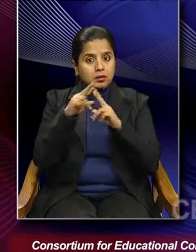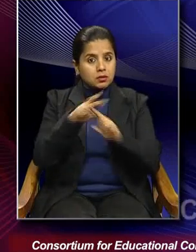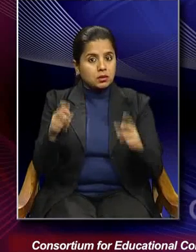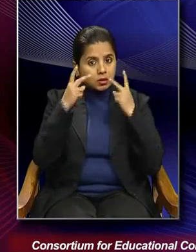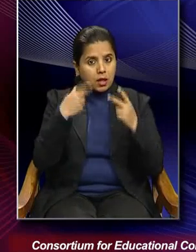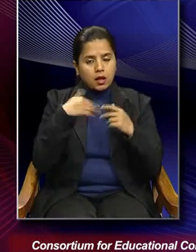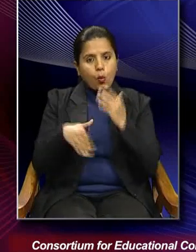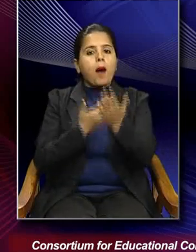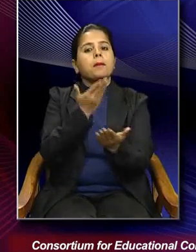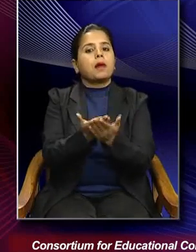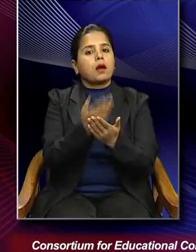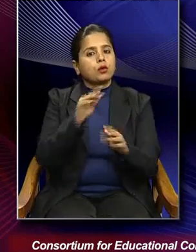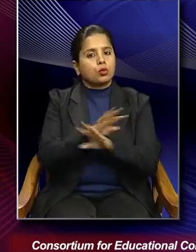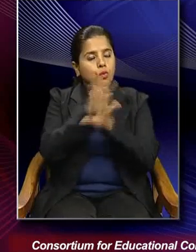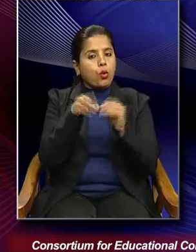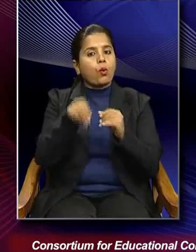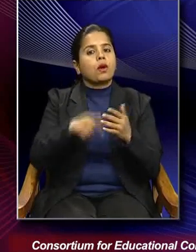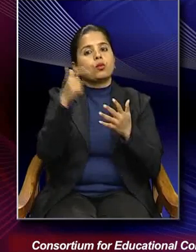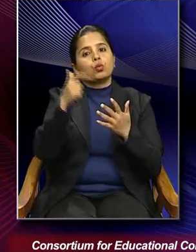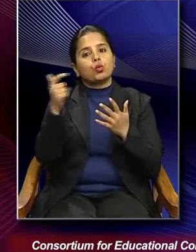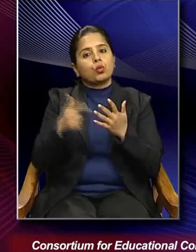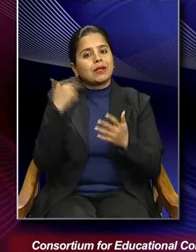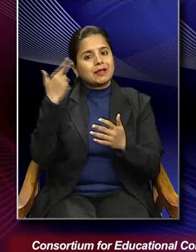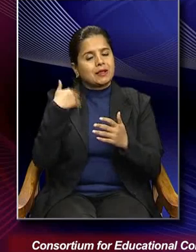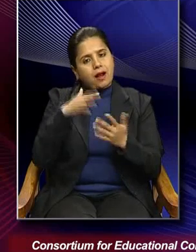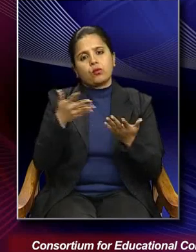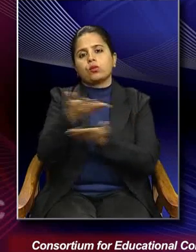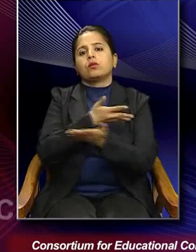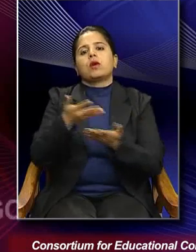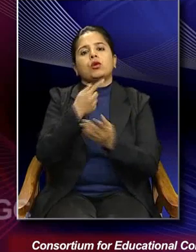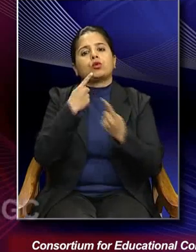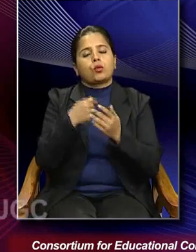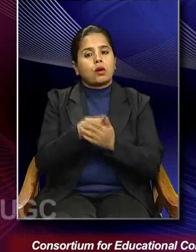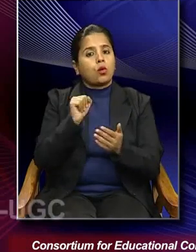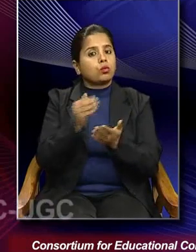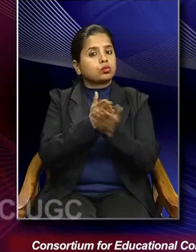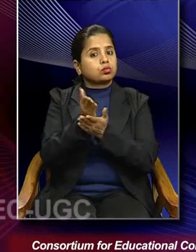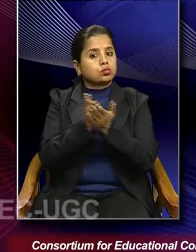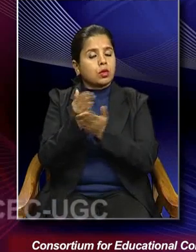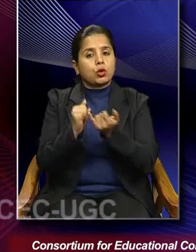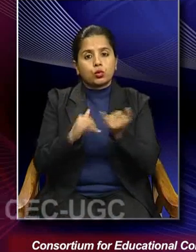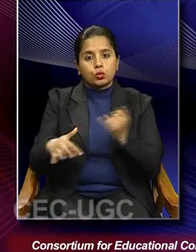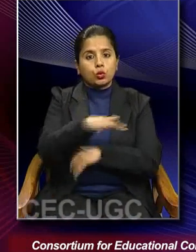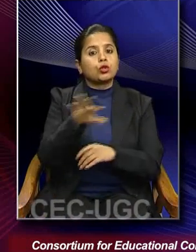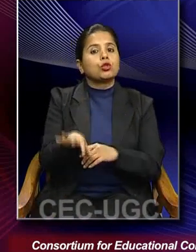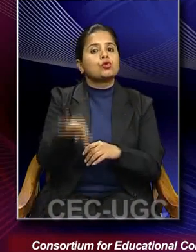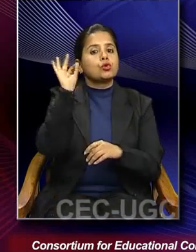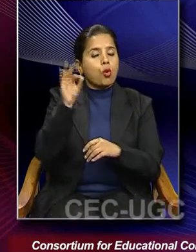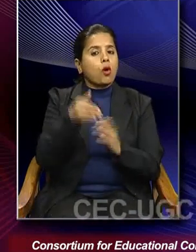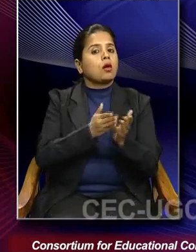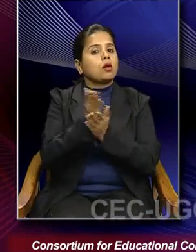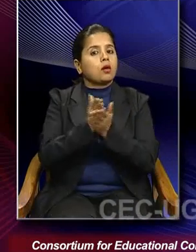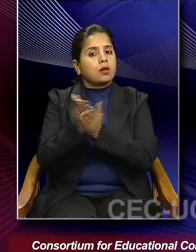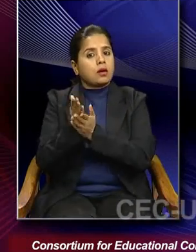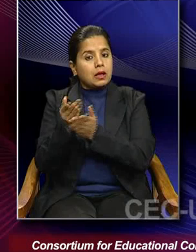to apply all the criterion we have discussed, mechanism, social choice mechanism under